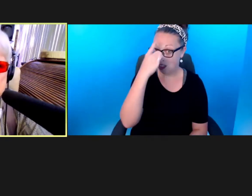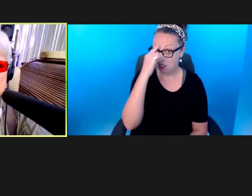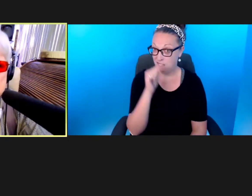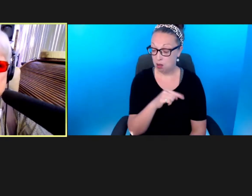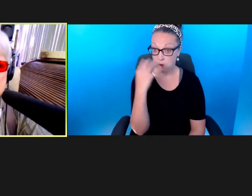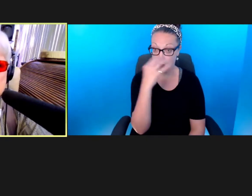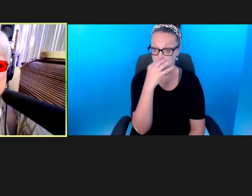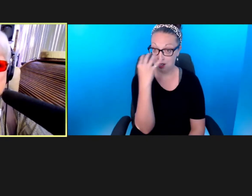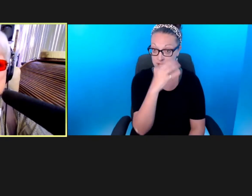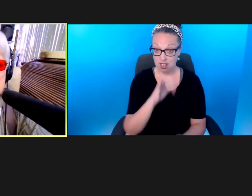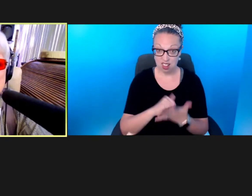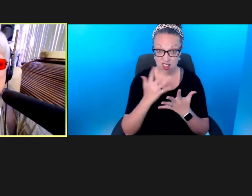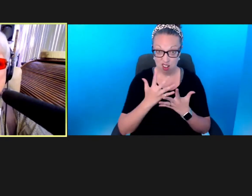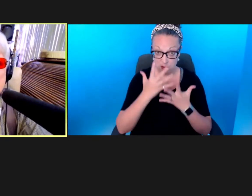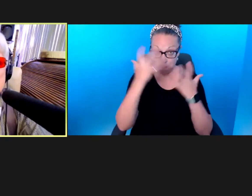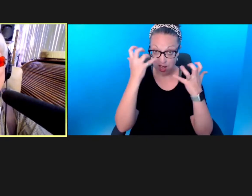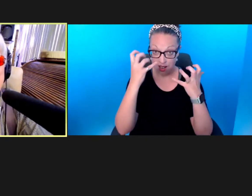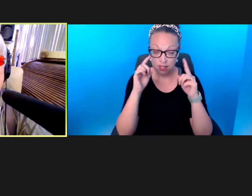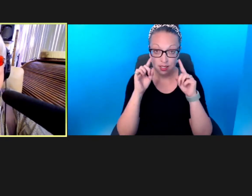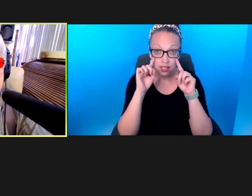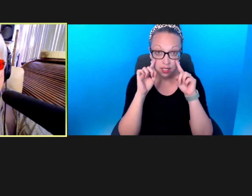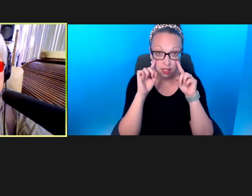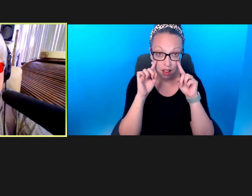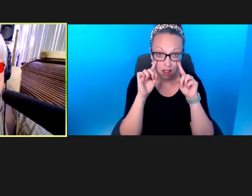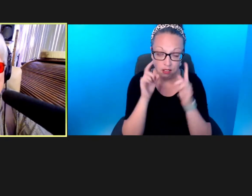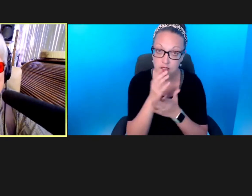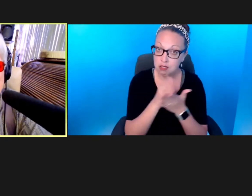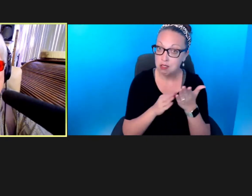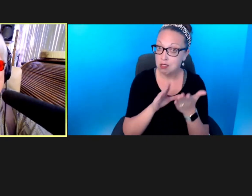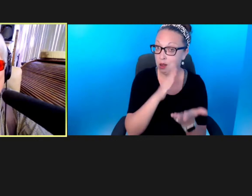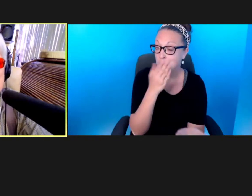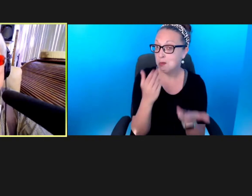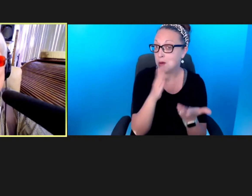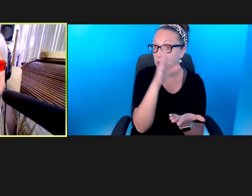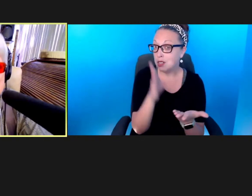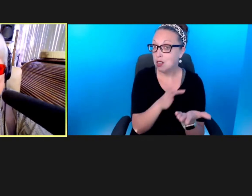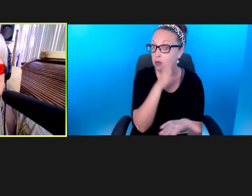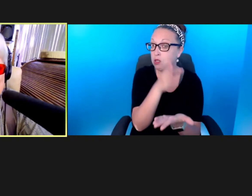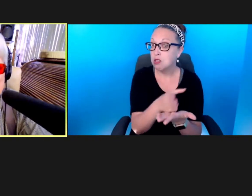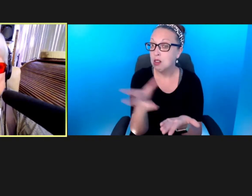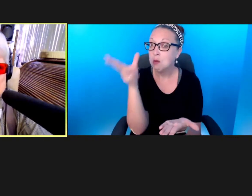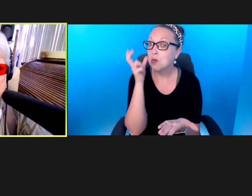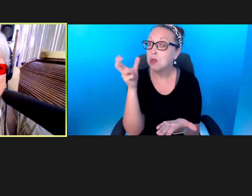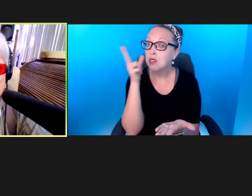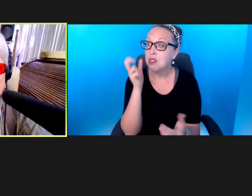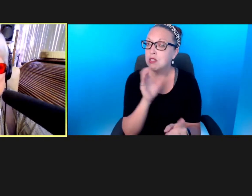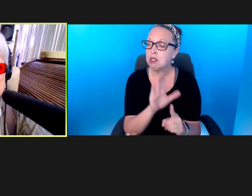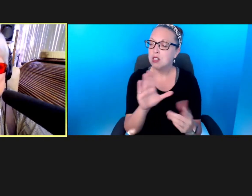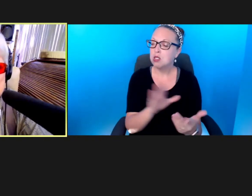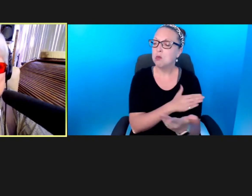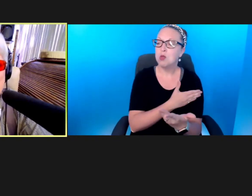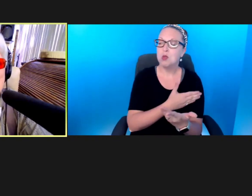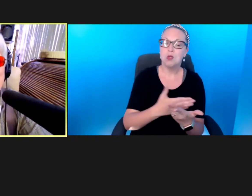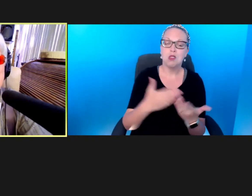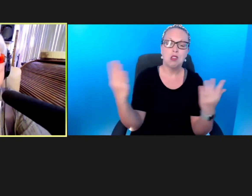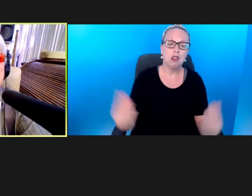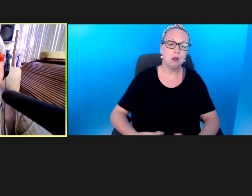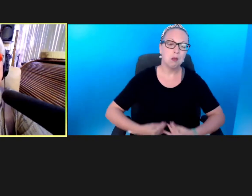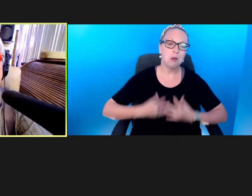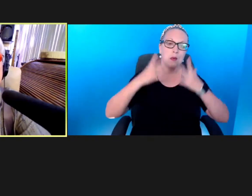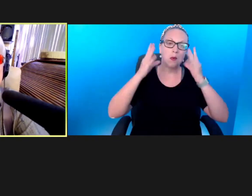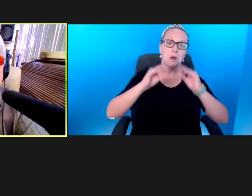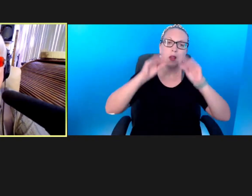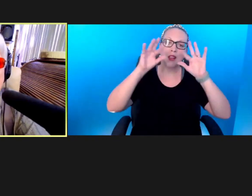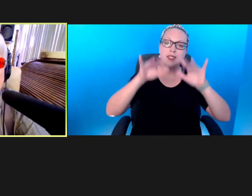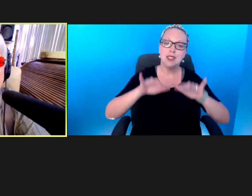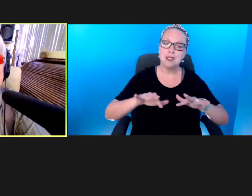his eyes, and some may never stop to hear his music as it flies. But his